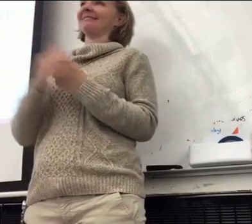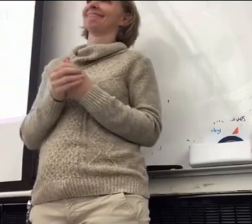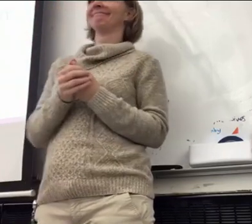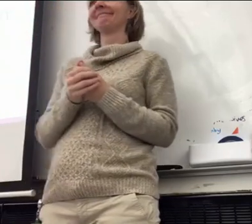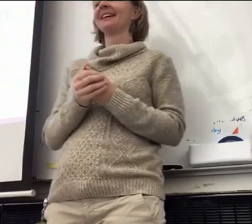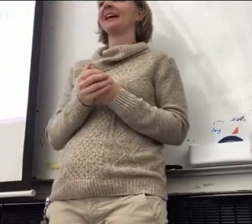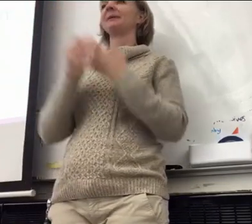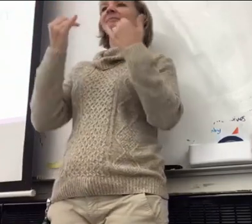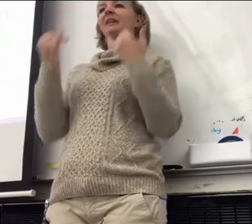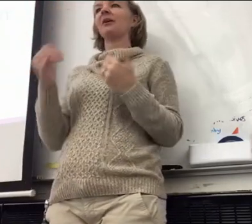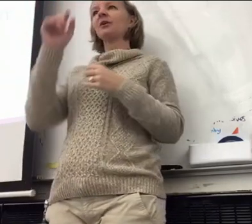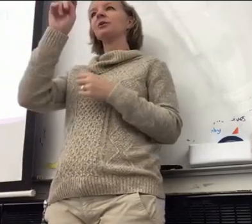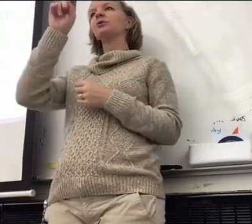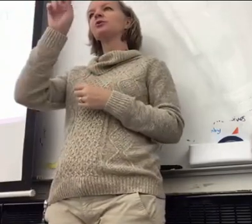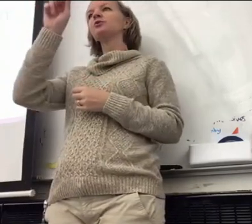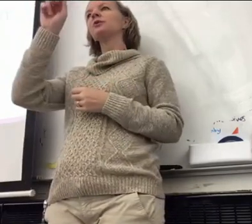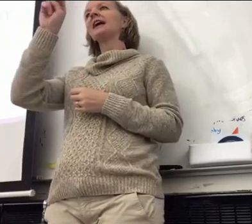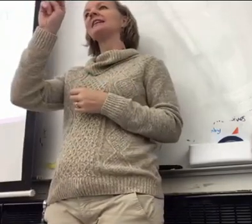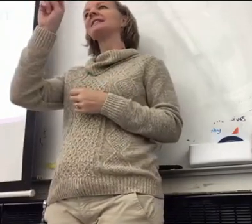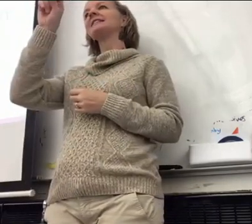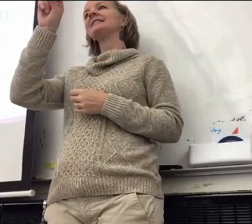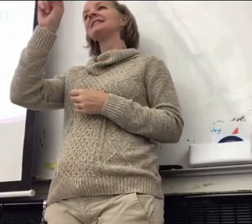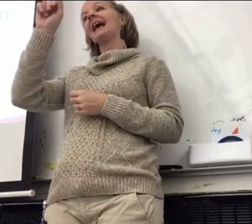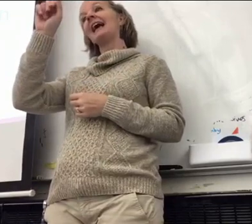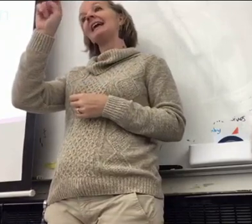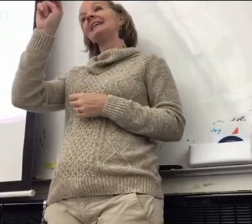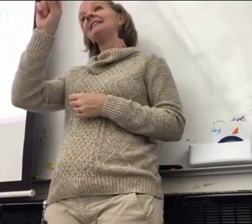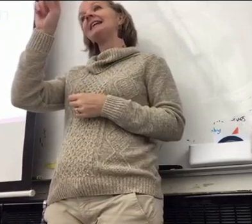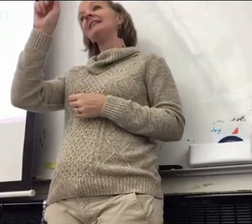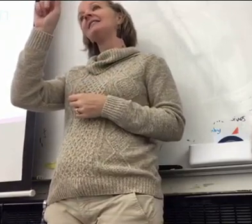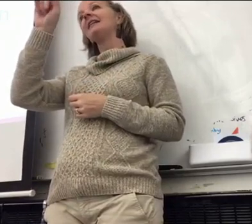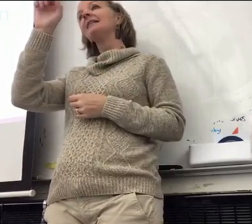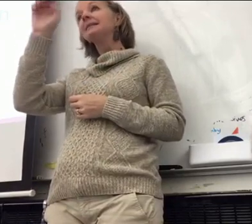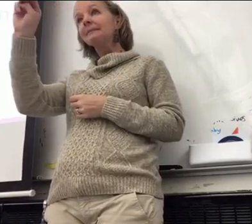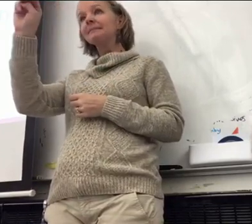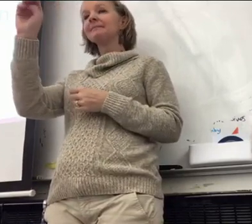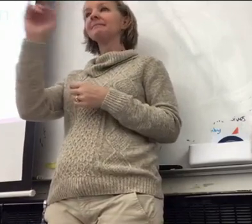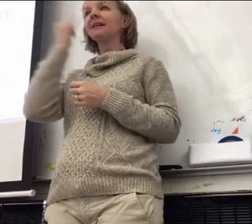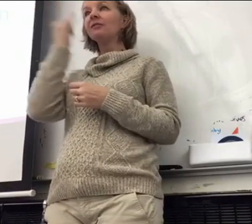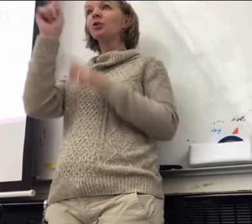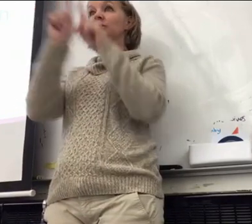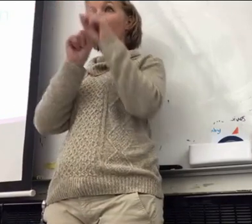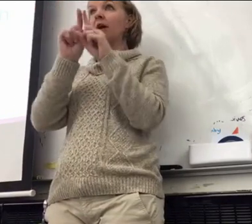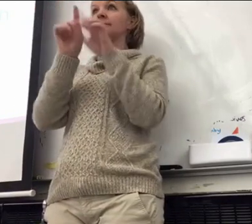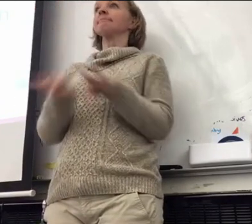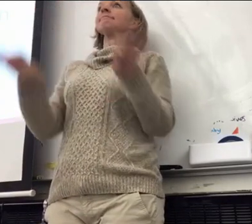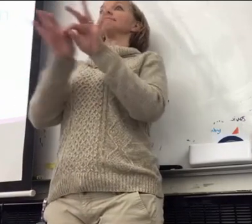Transcendentalism. Transcendentalism, if you will star this term.